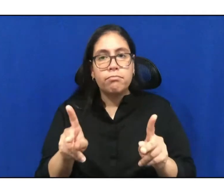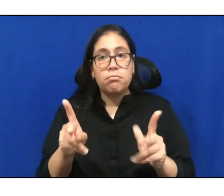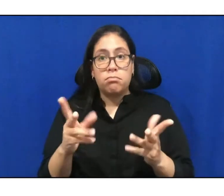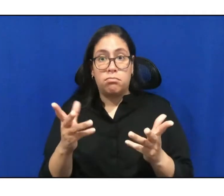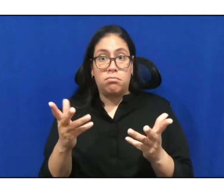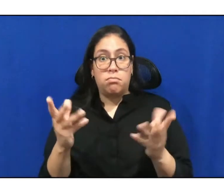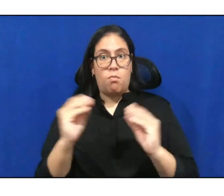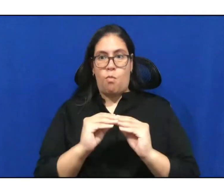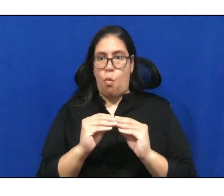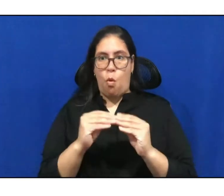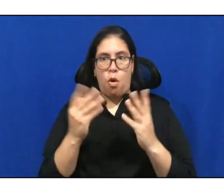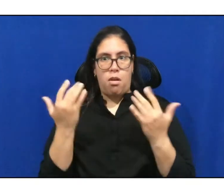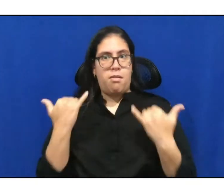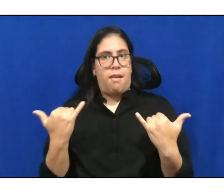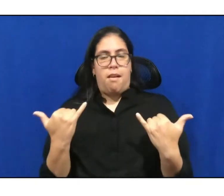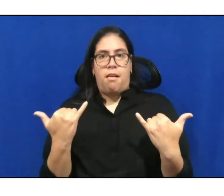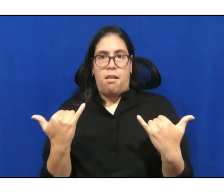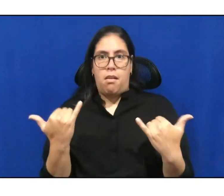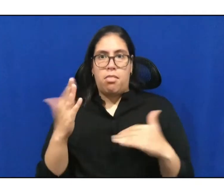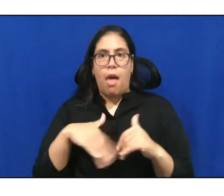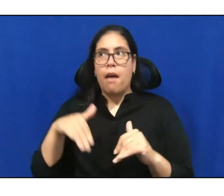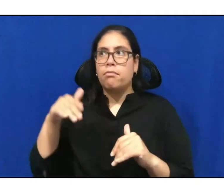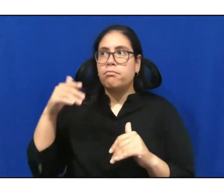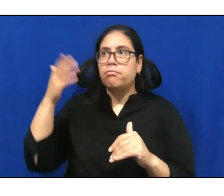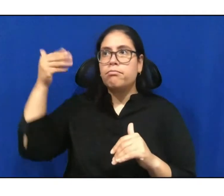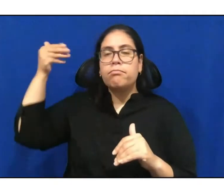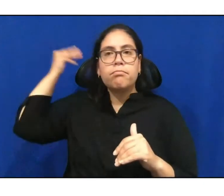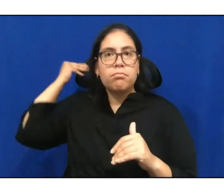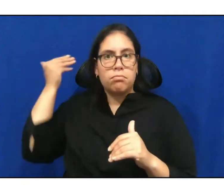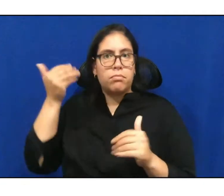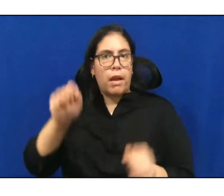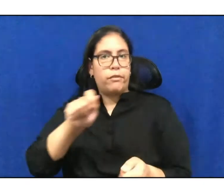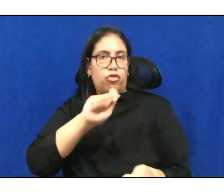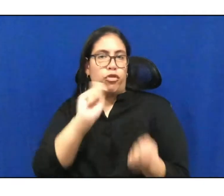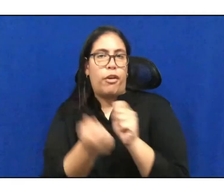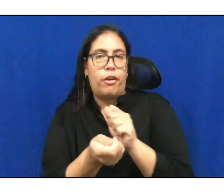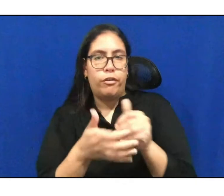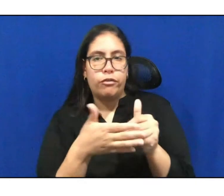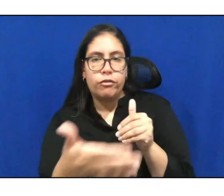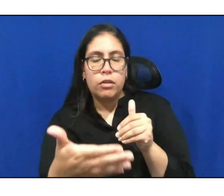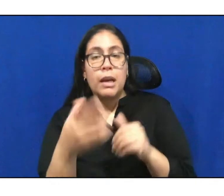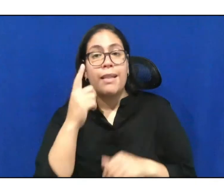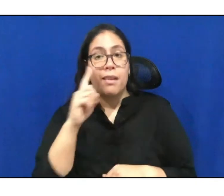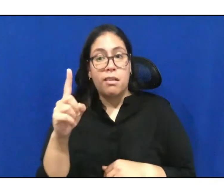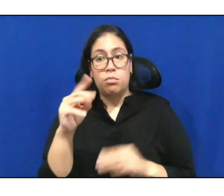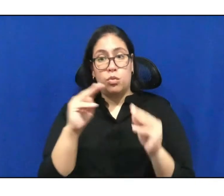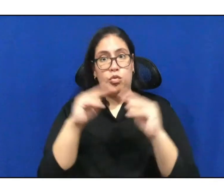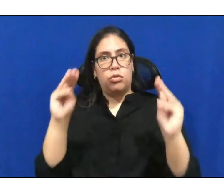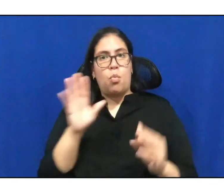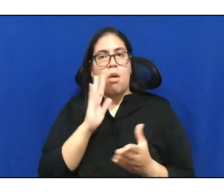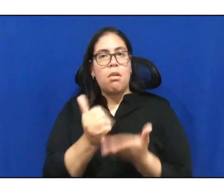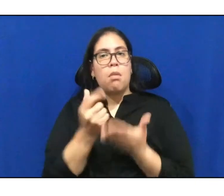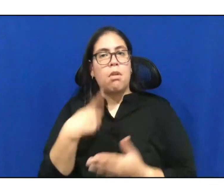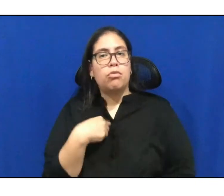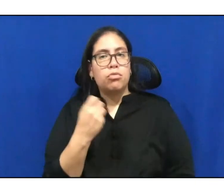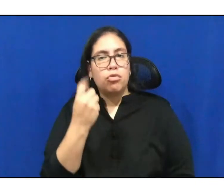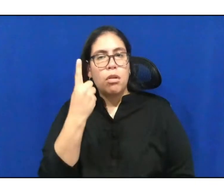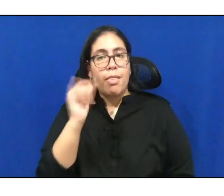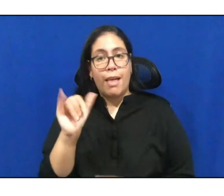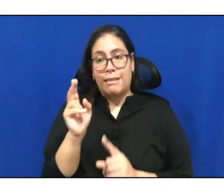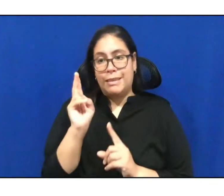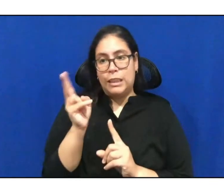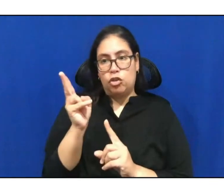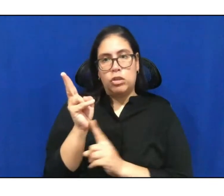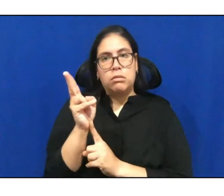it. And so that's one of the things I think the museum moving forward will help us understand, is the way that history is a living